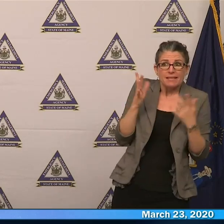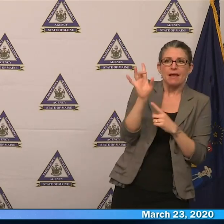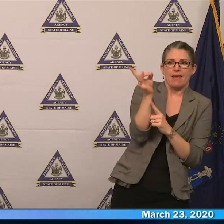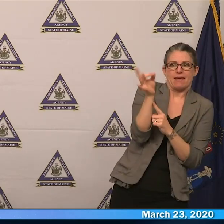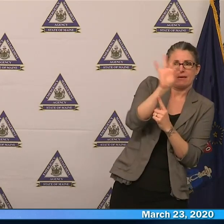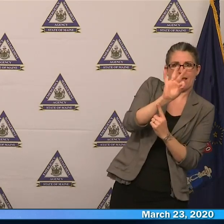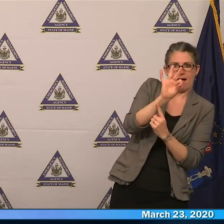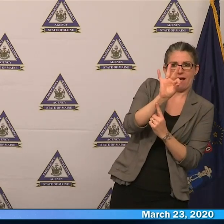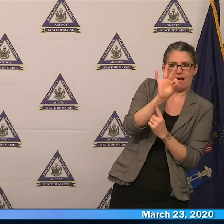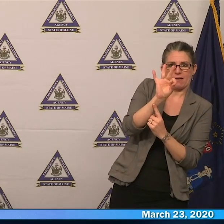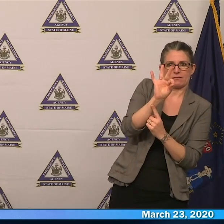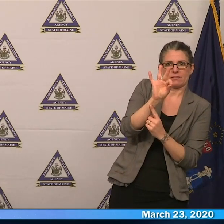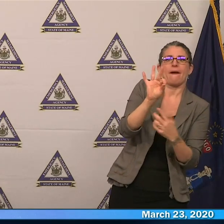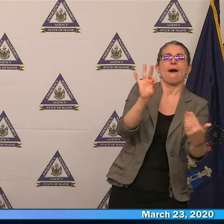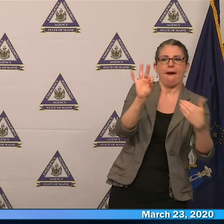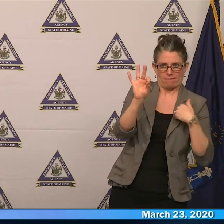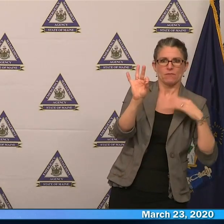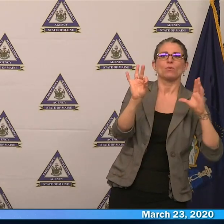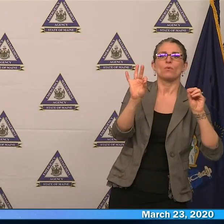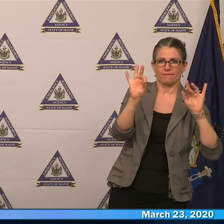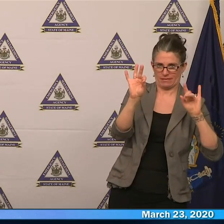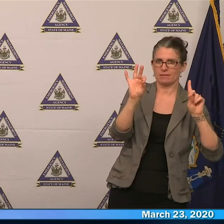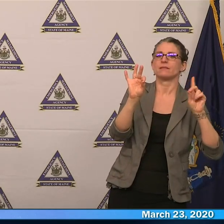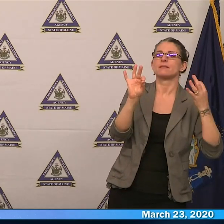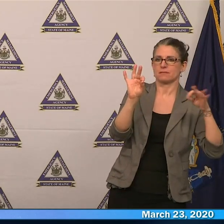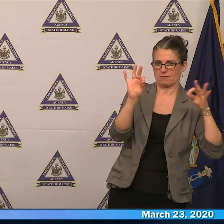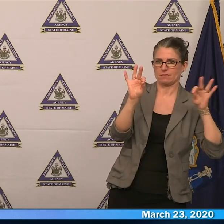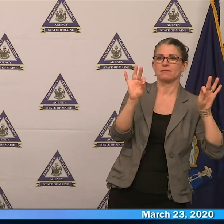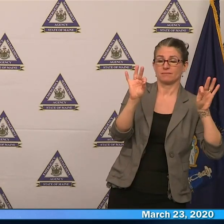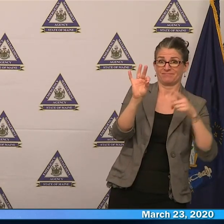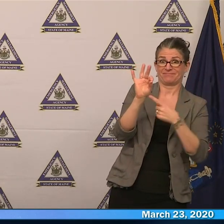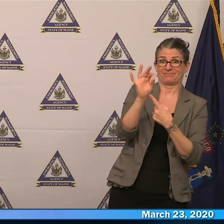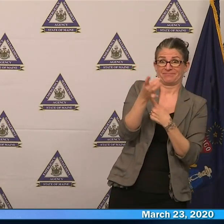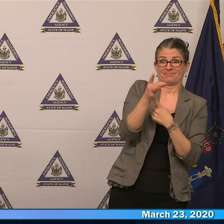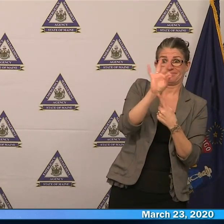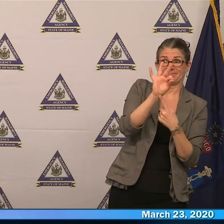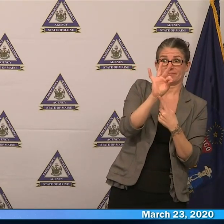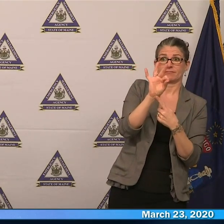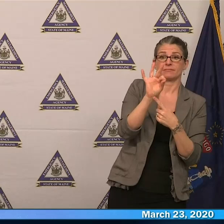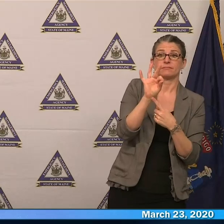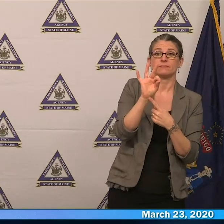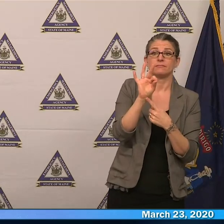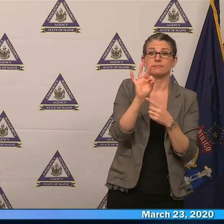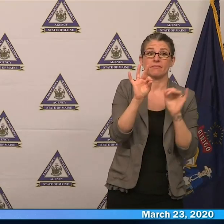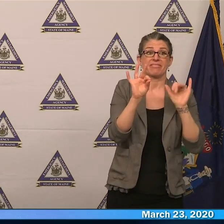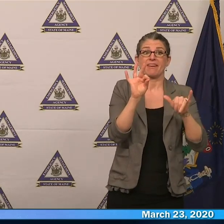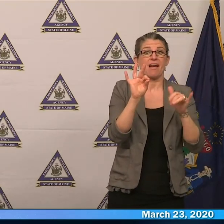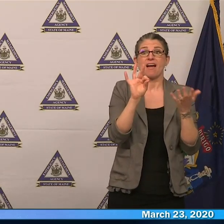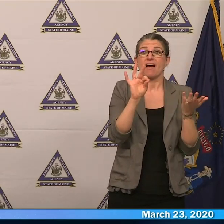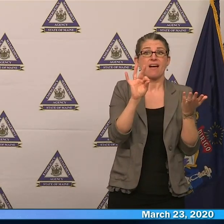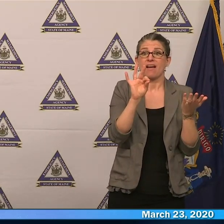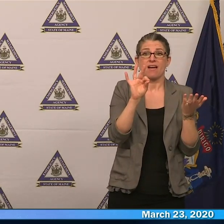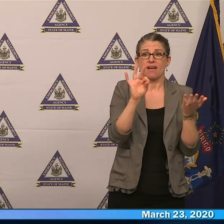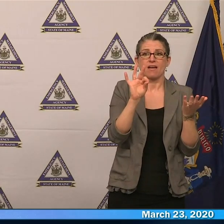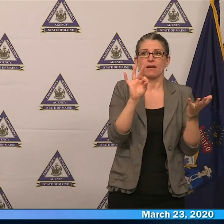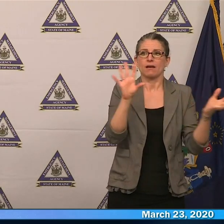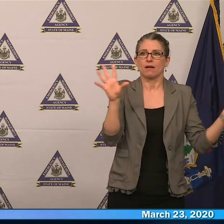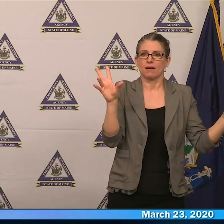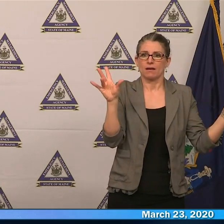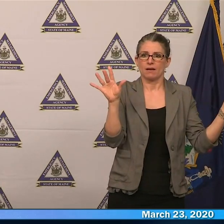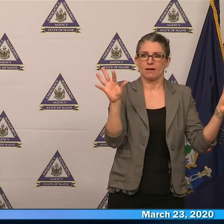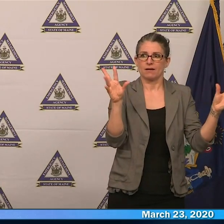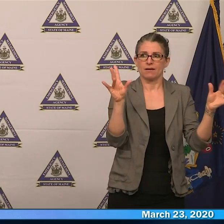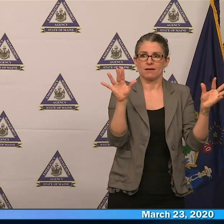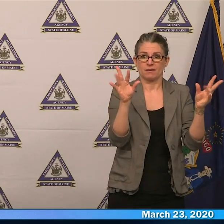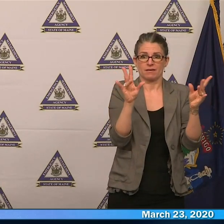Note that number, 89, is the total number of cases that